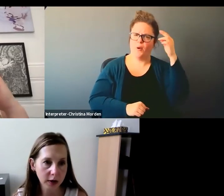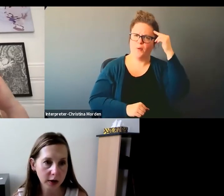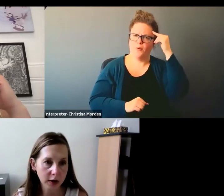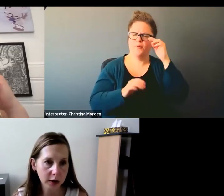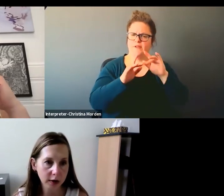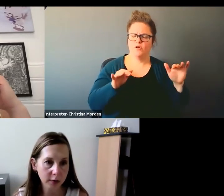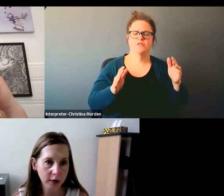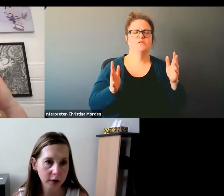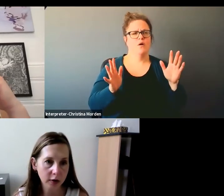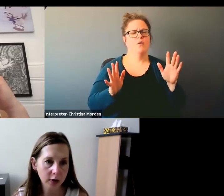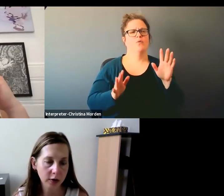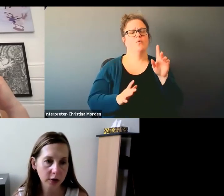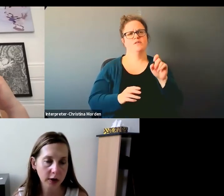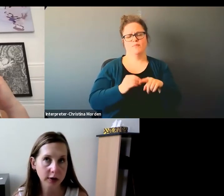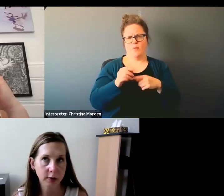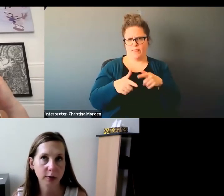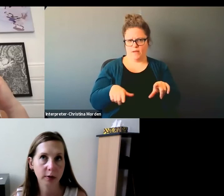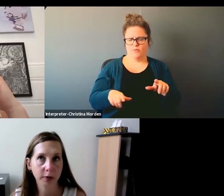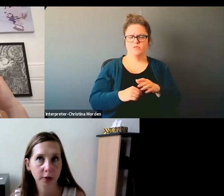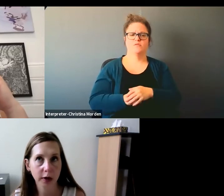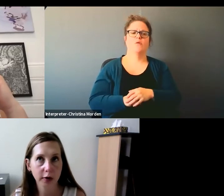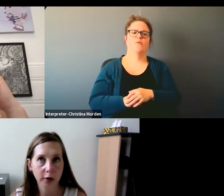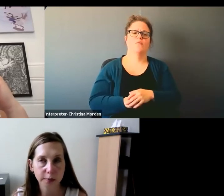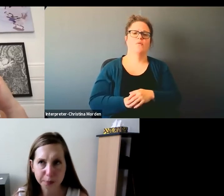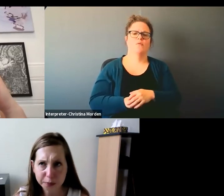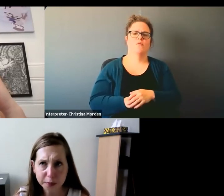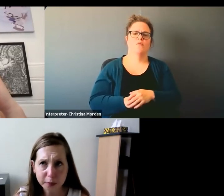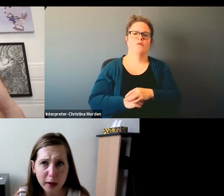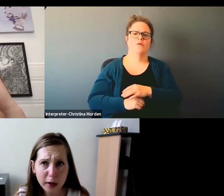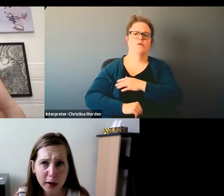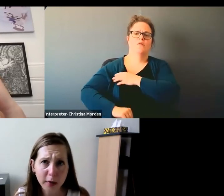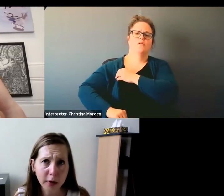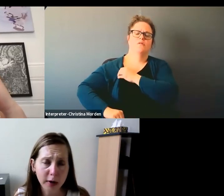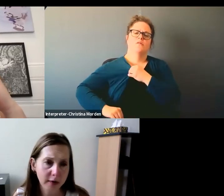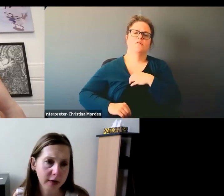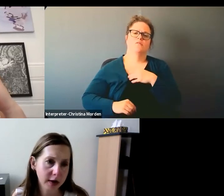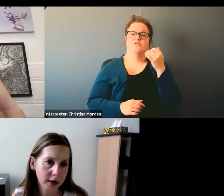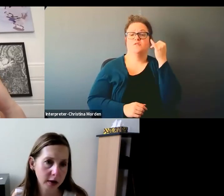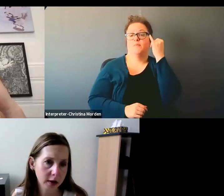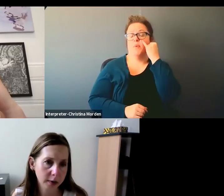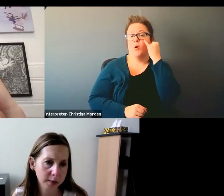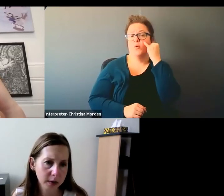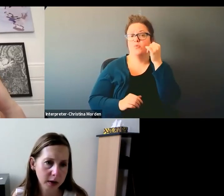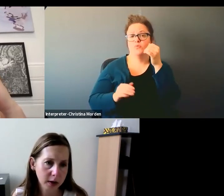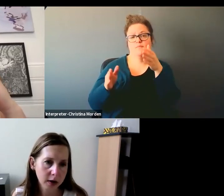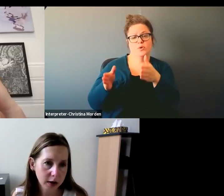struggle with like when you're connecting with people that would have like